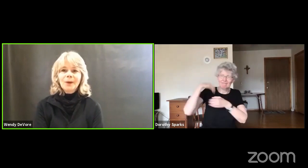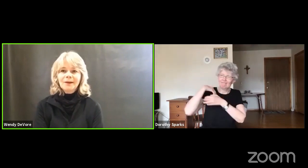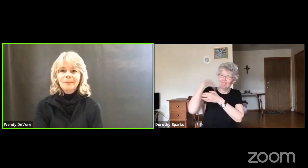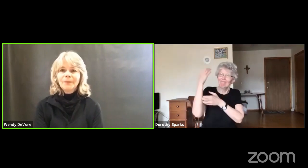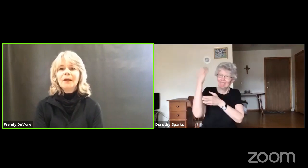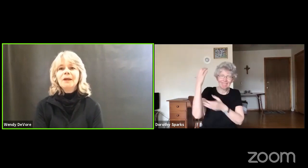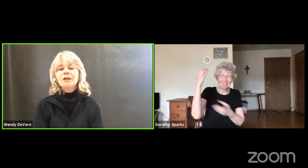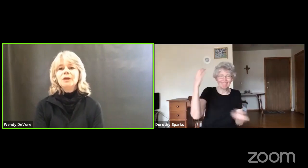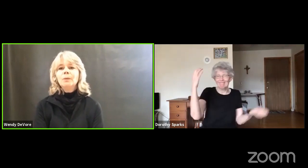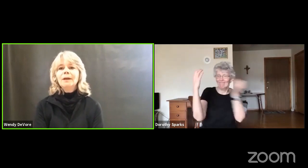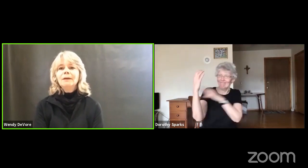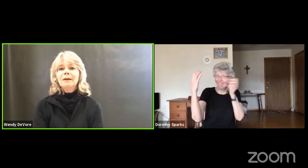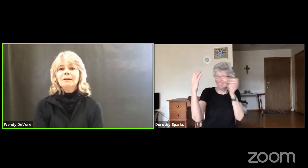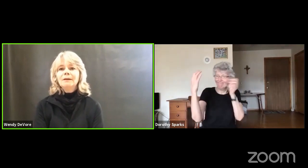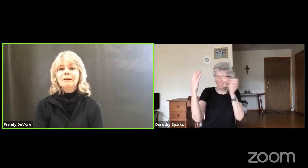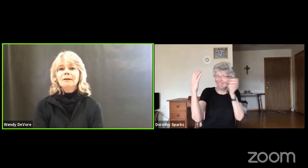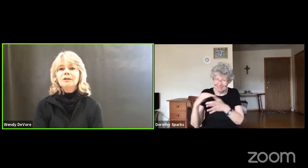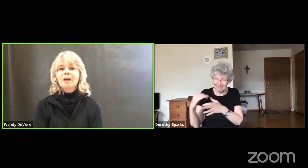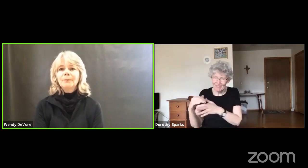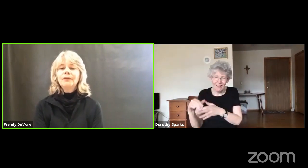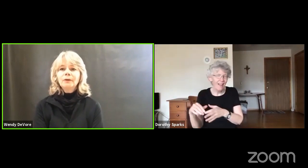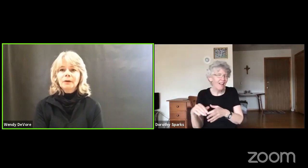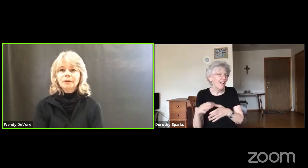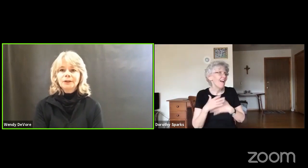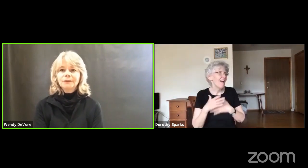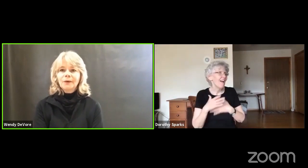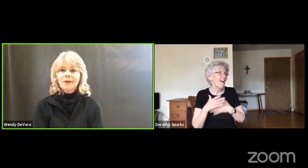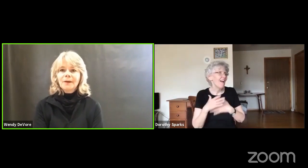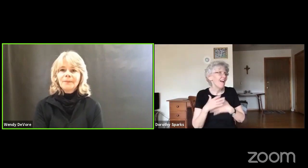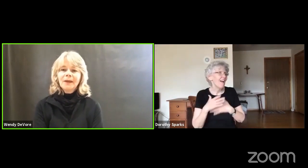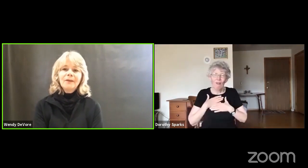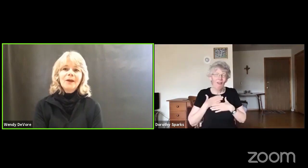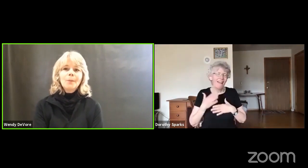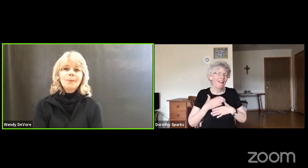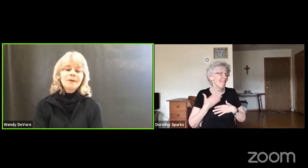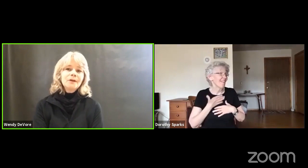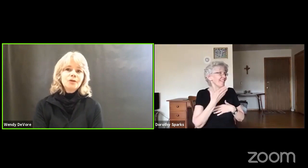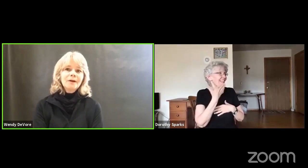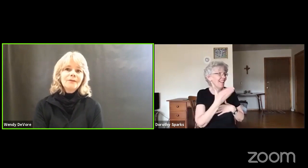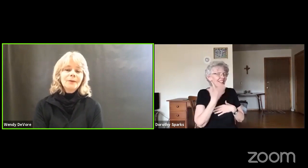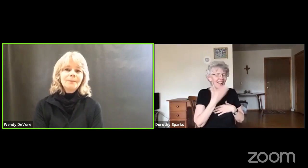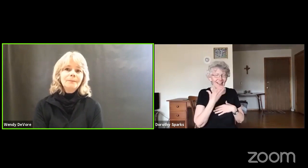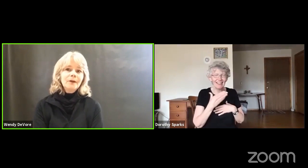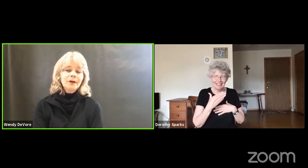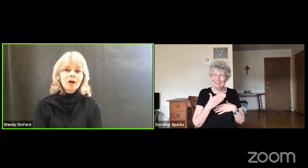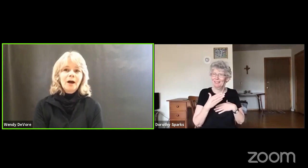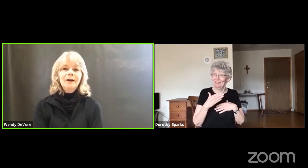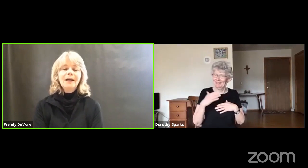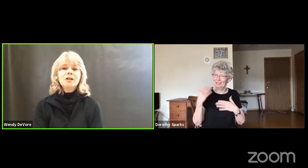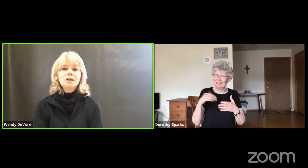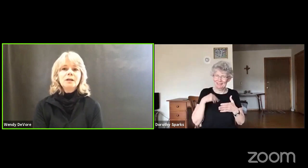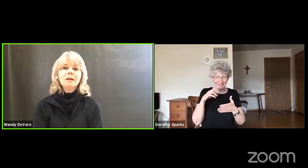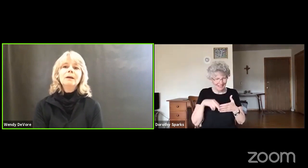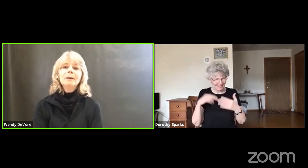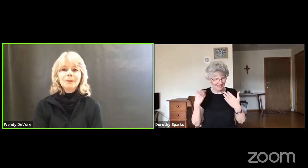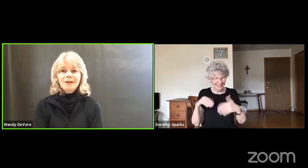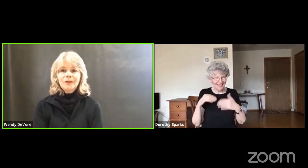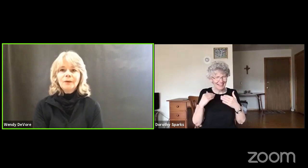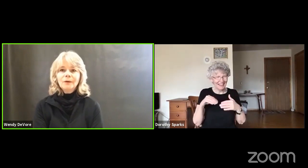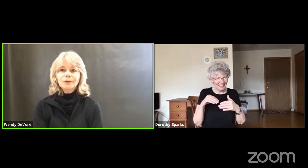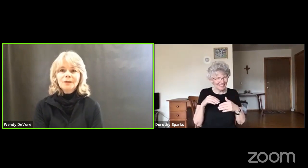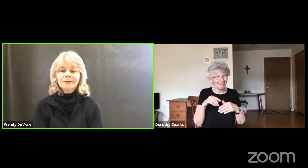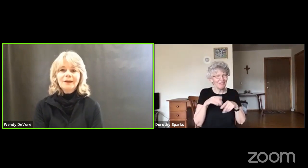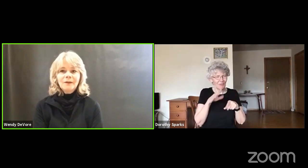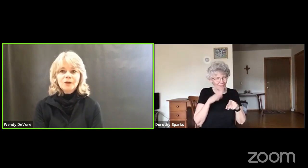through the window. She went and shopped for groceries for them. They opened the trunk of their car and she placed